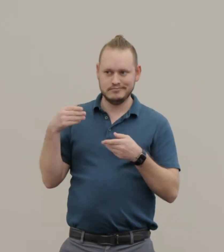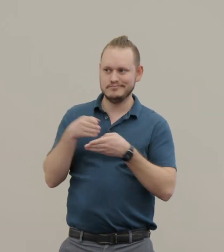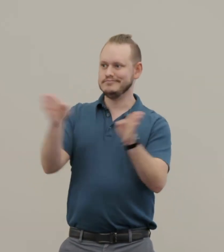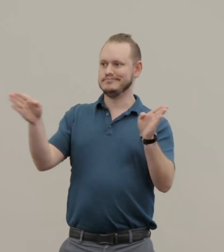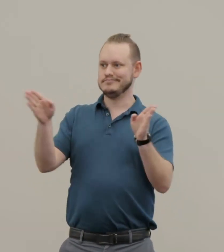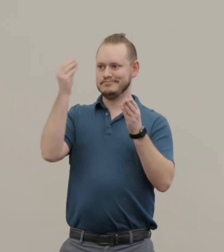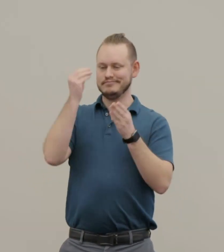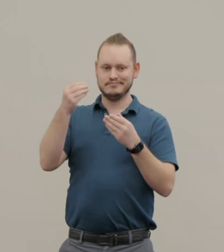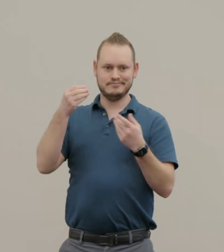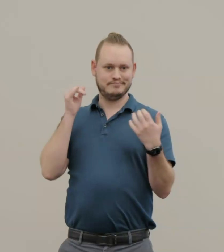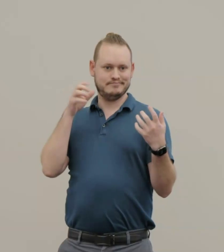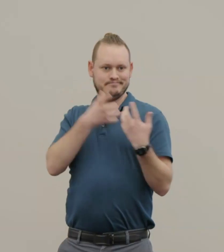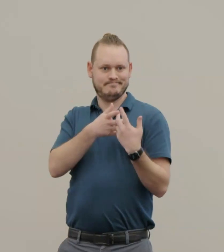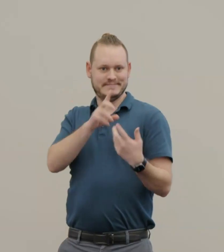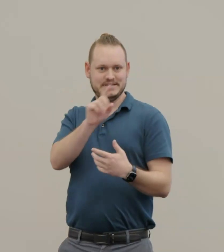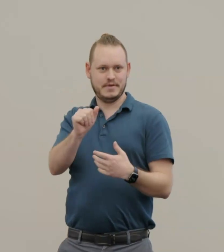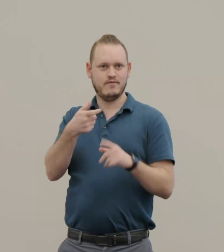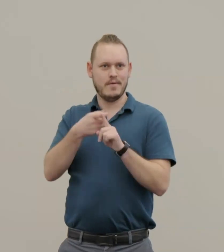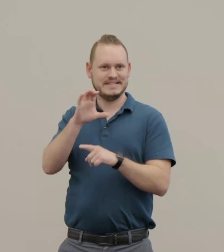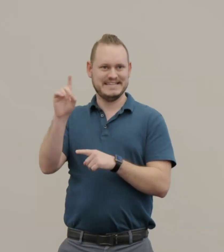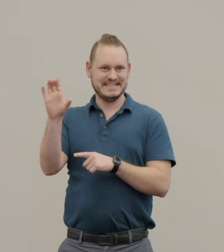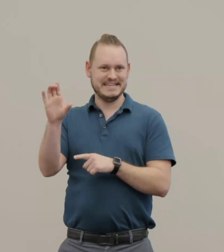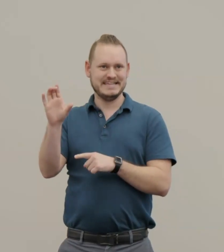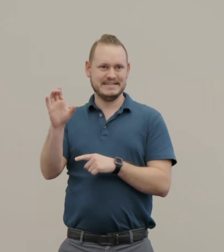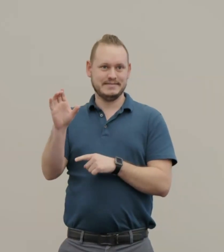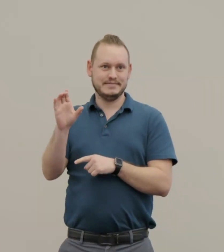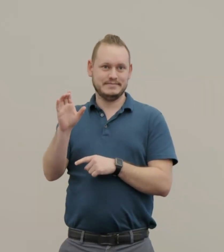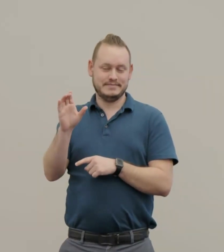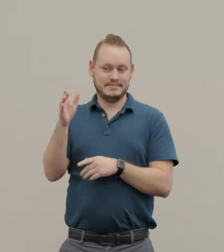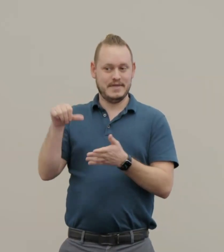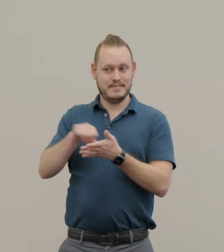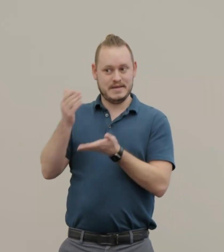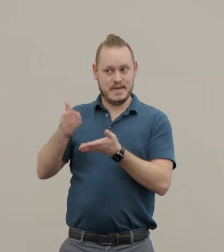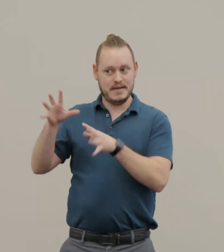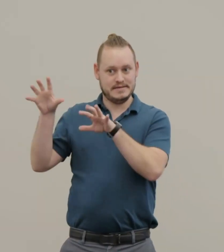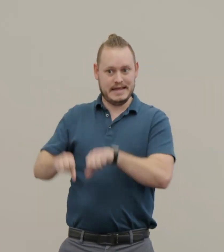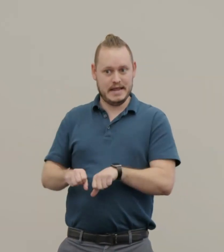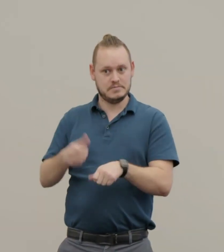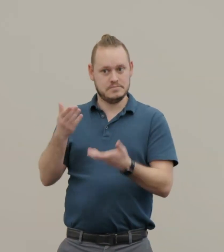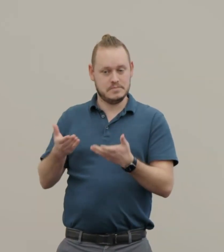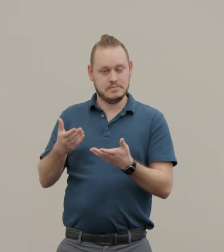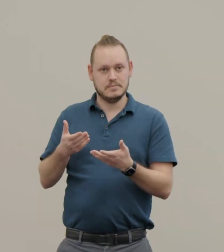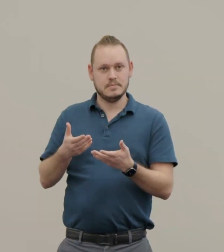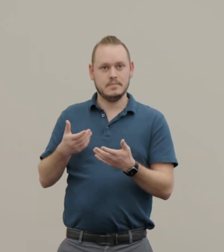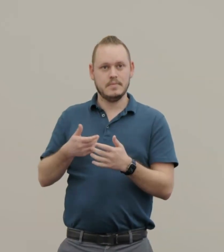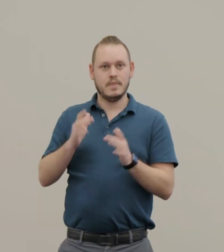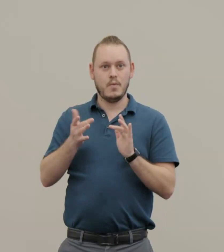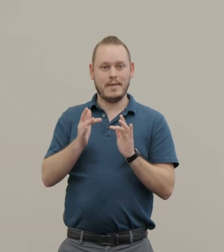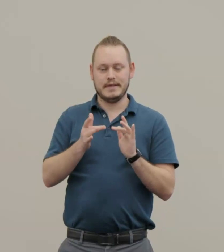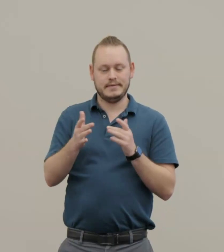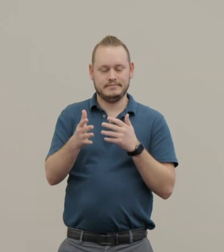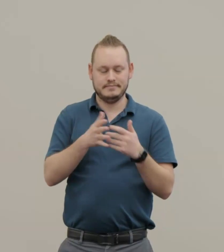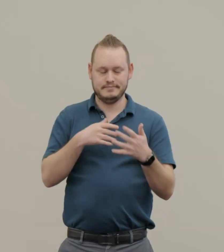someone with a disability. And that's coming from the CDC. That page may be taken down from the website currently.